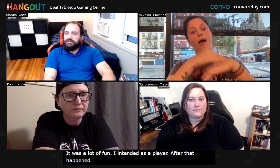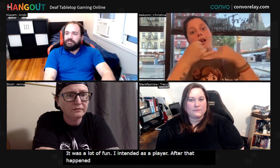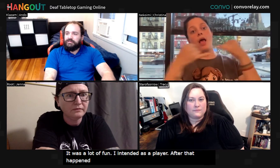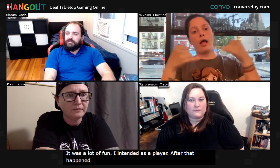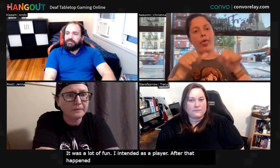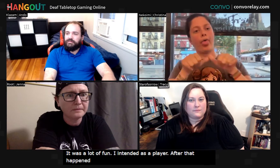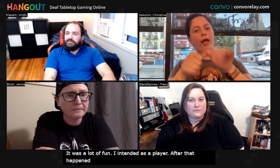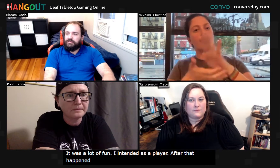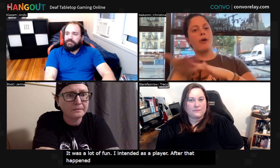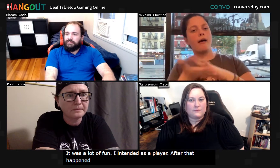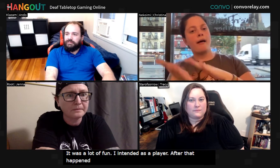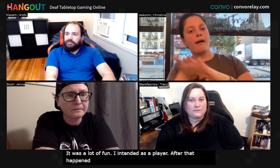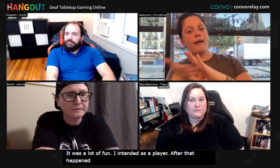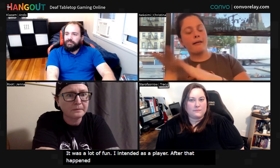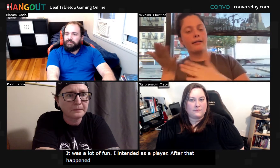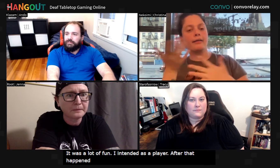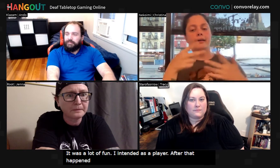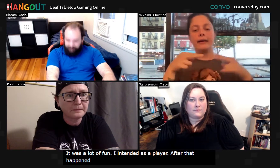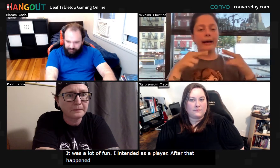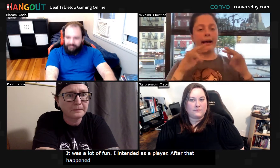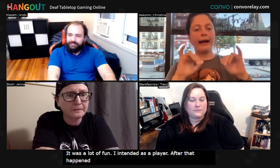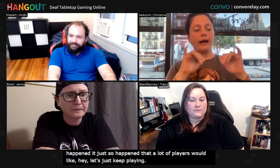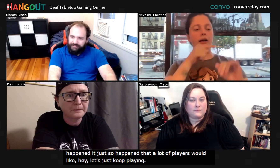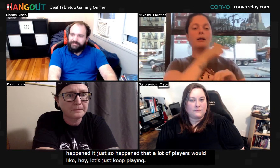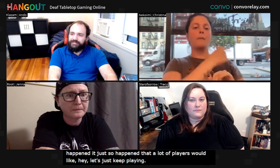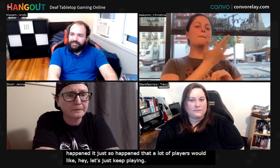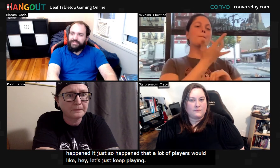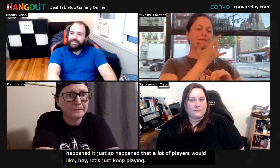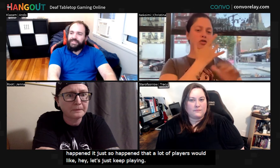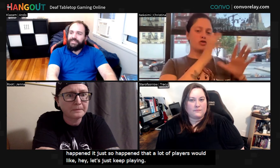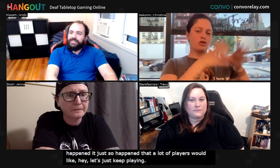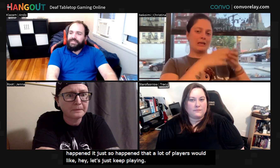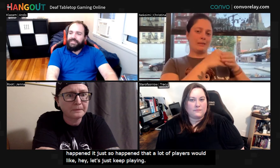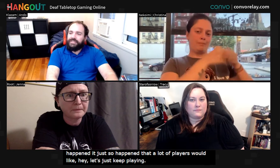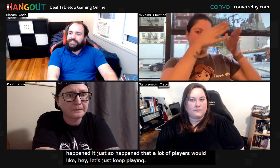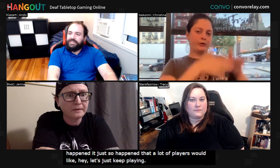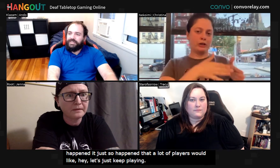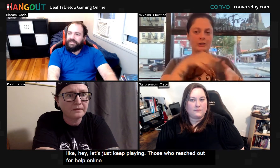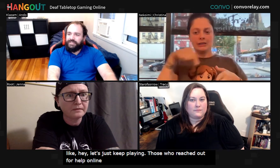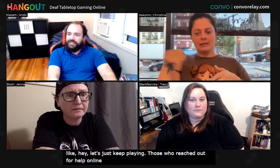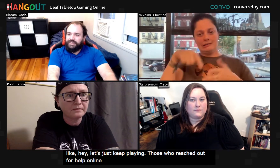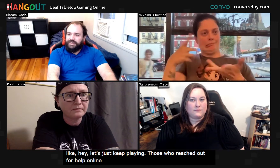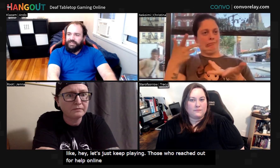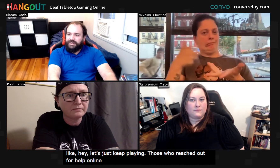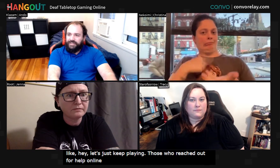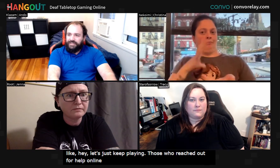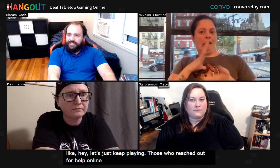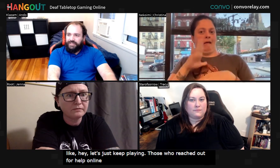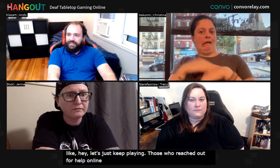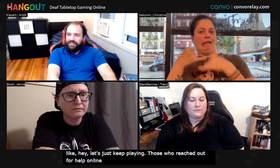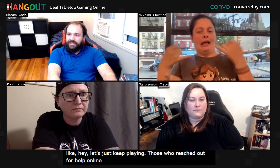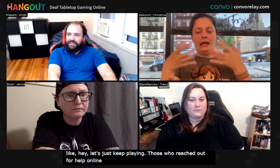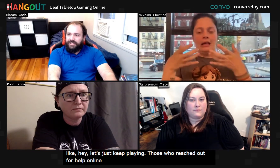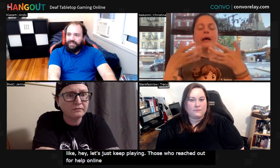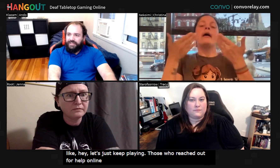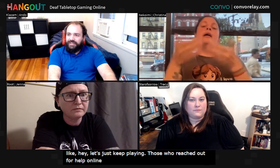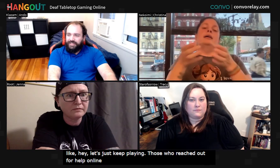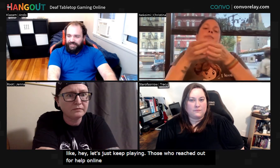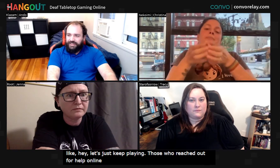So those who reached out for help online continued to run this program online. There were groups that wanted to do it in person, and there